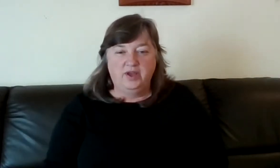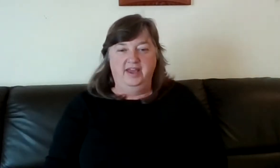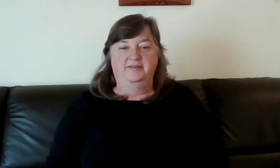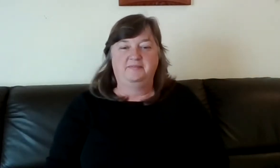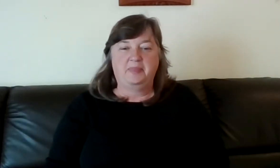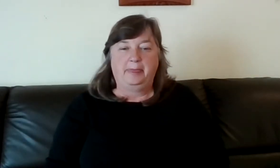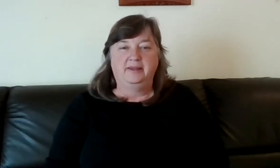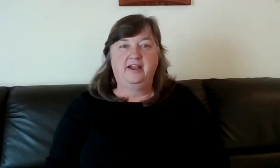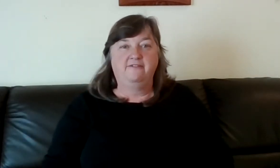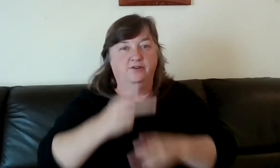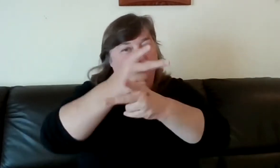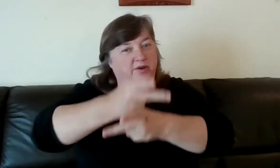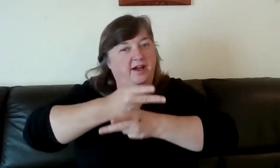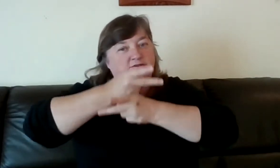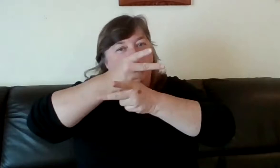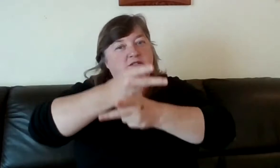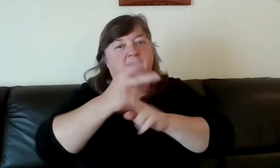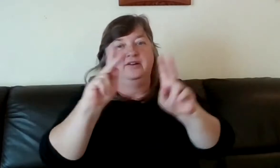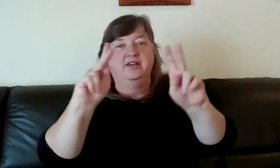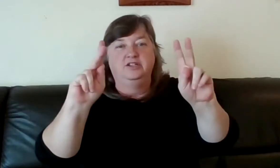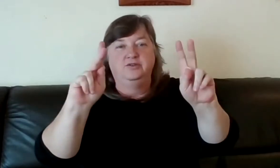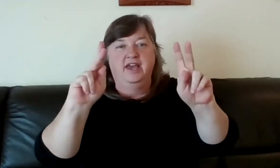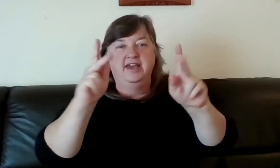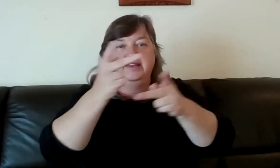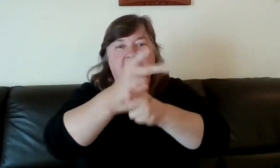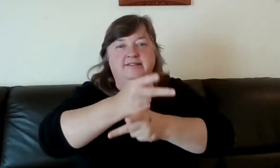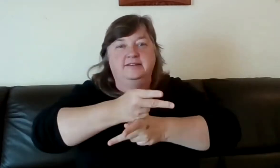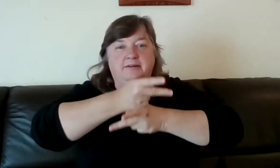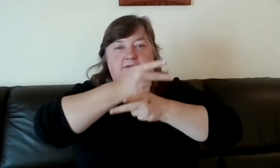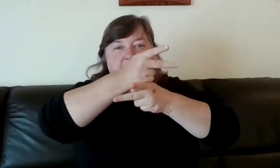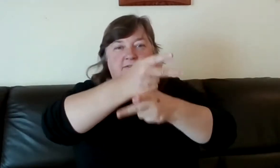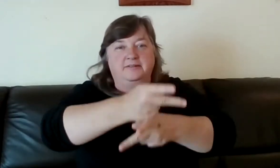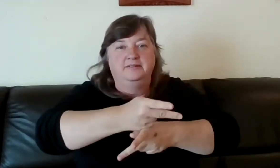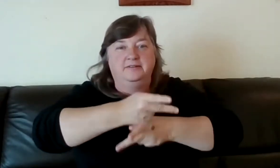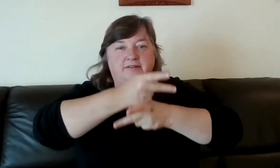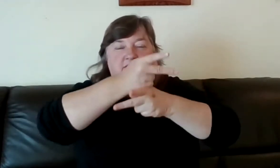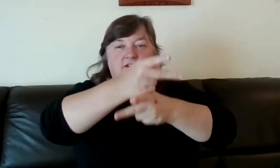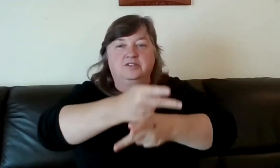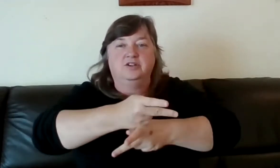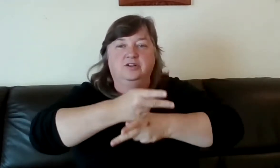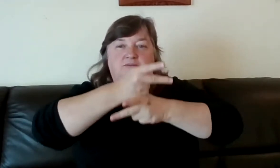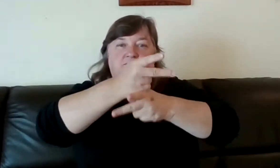Okay, careful, we have talked about 2 Ks in a circle.